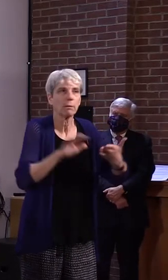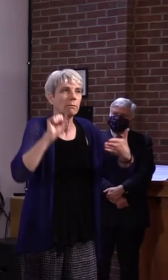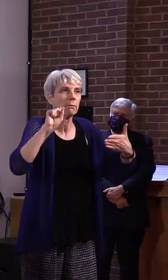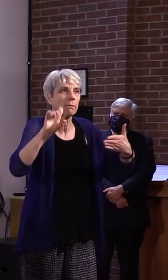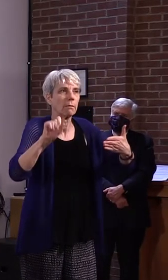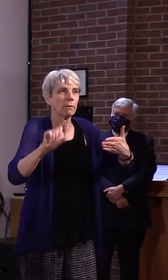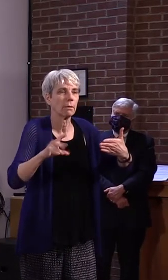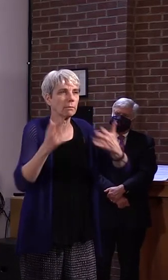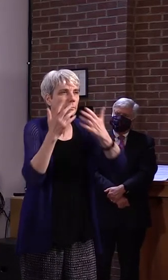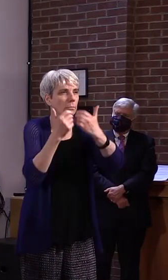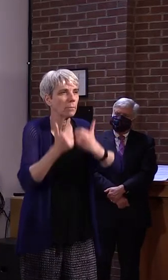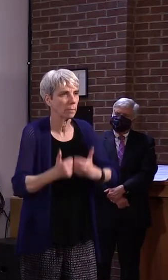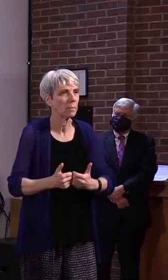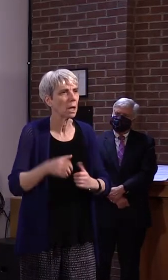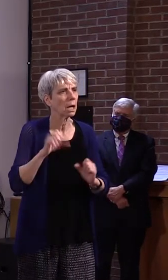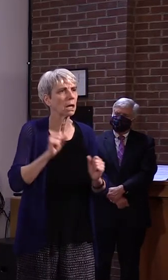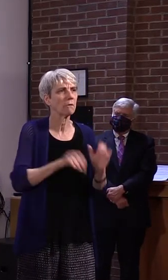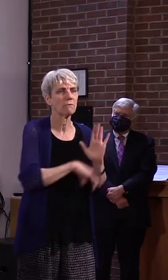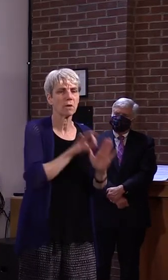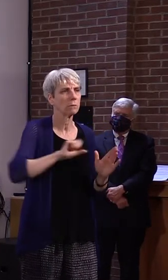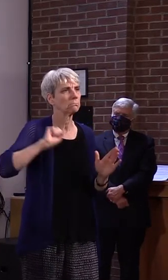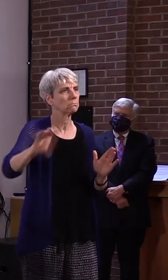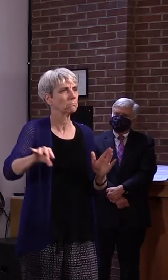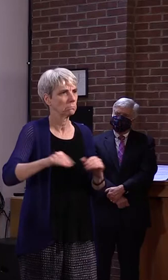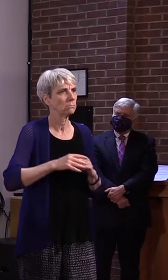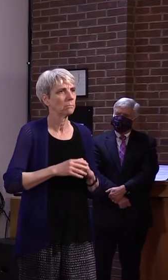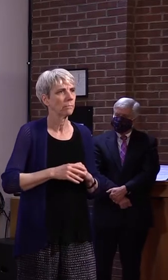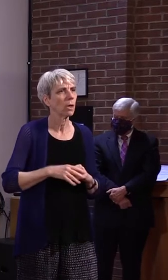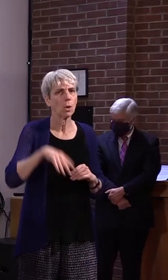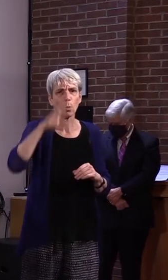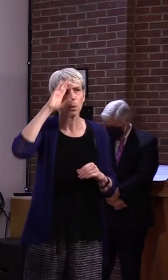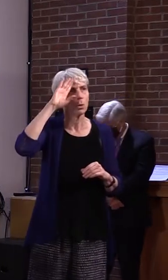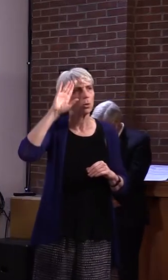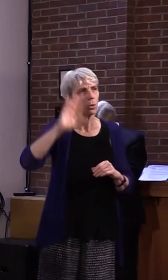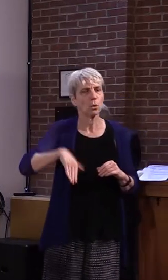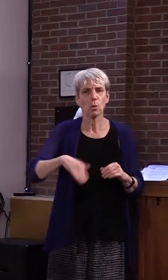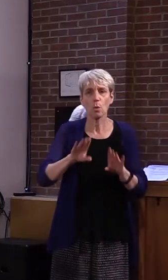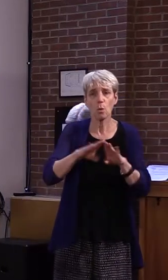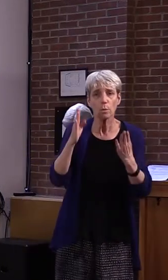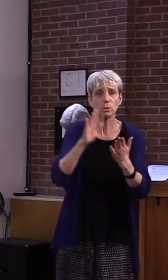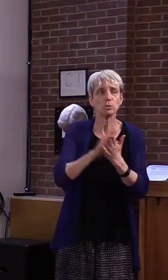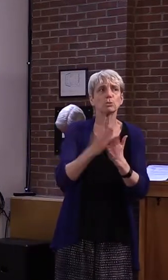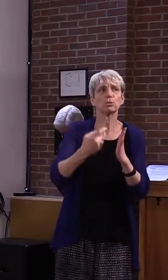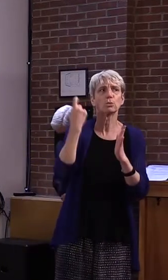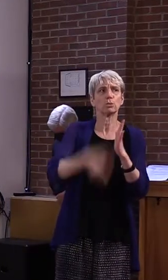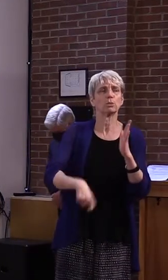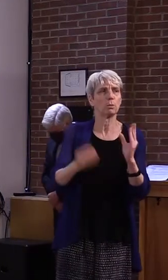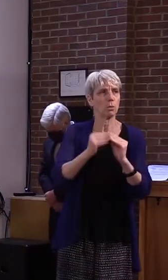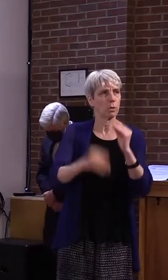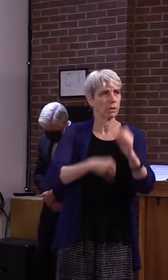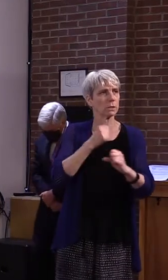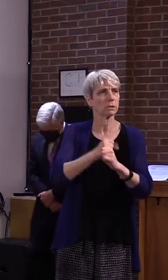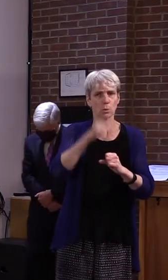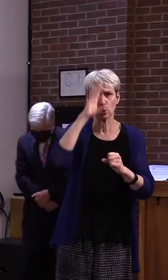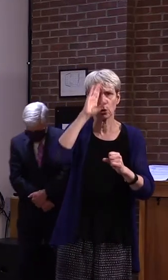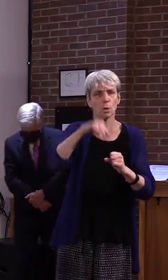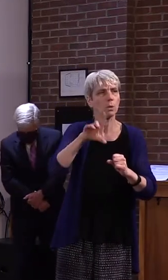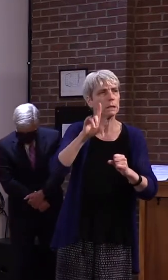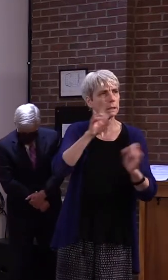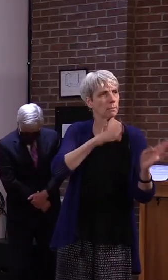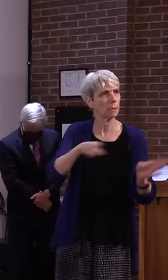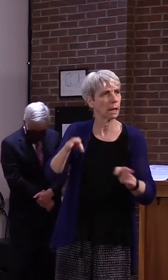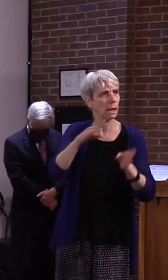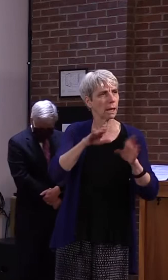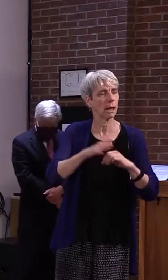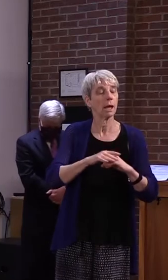get that to you. So it's not as though we didn't anticipate this. In fact, we did anticipate it, but not to the level